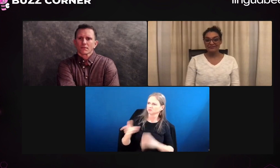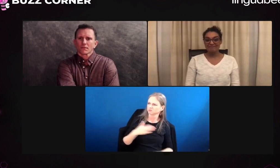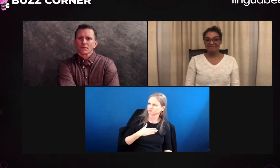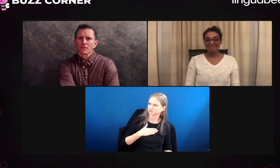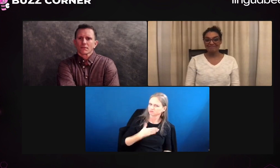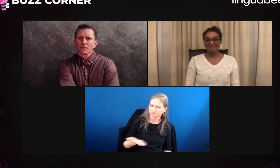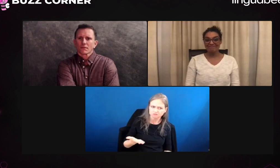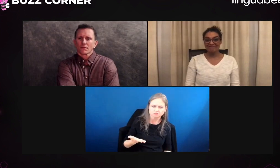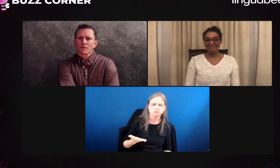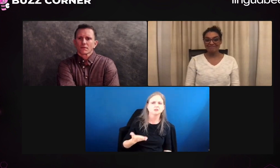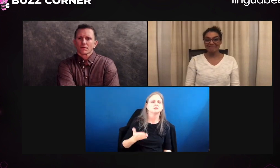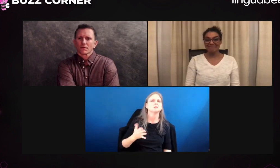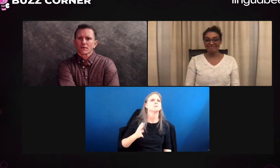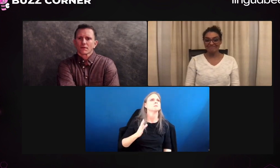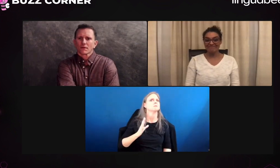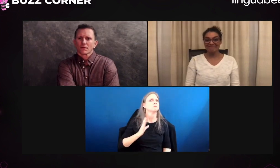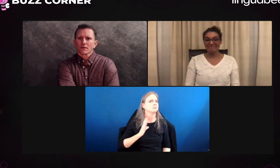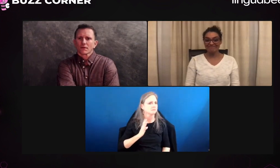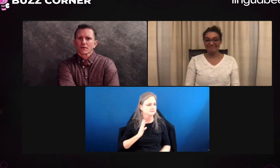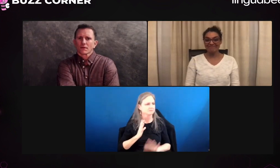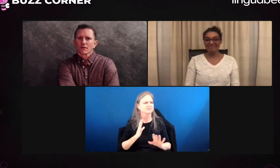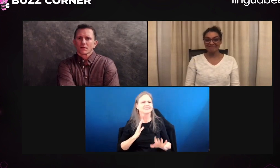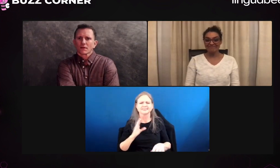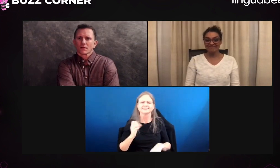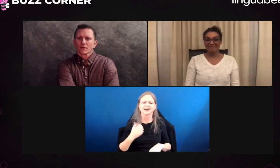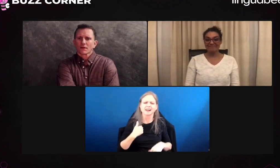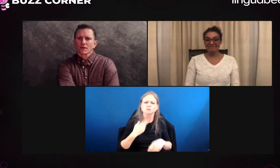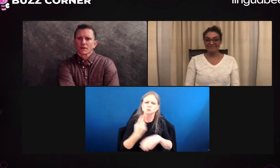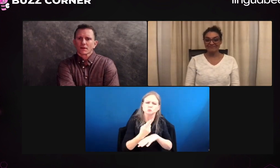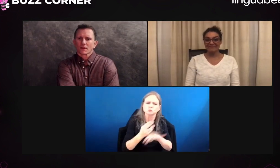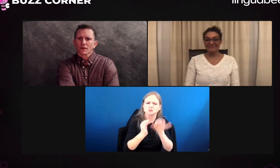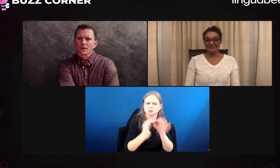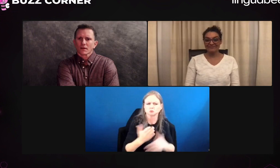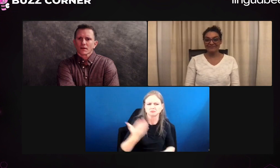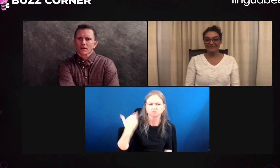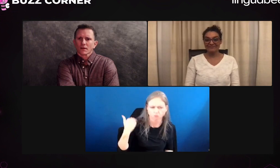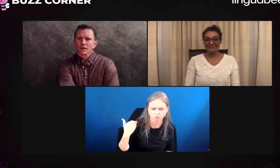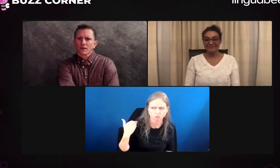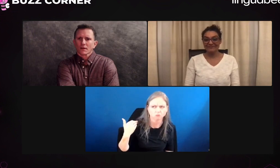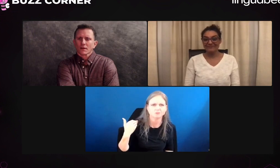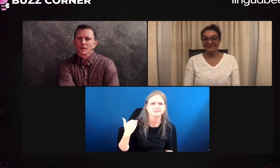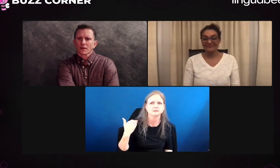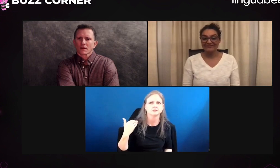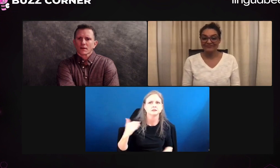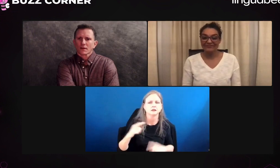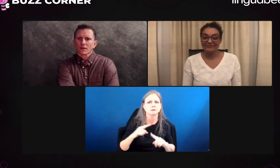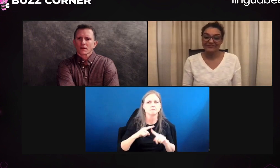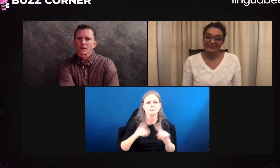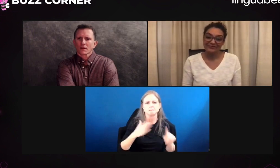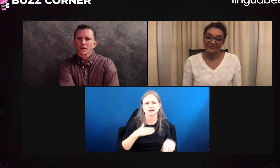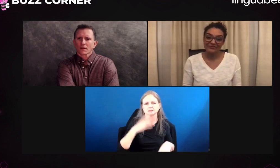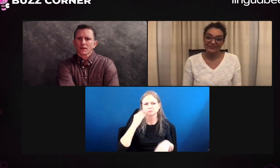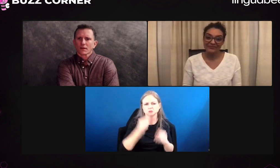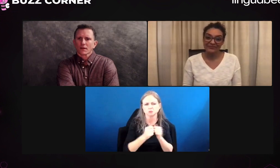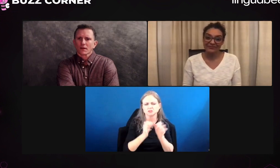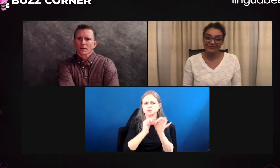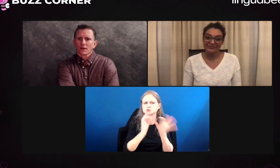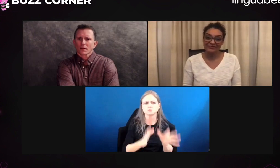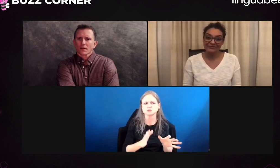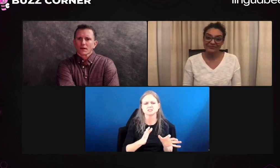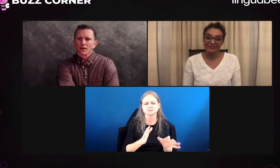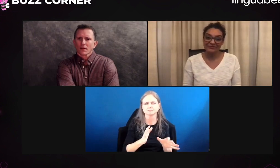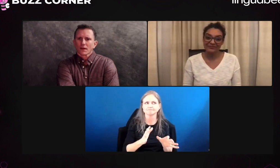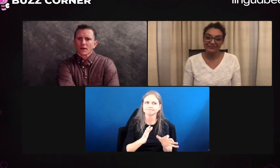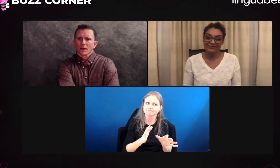in very strong support of having an interpreter for me. And so they were more than willing. And certainly I've used interpreters